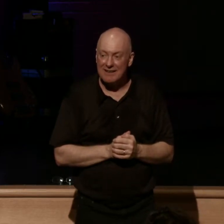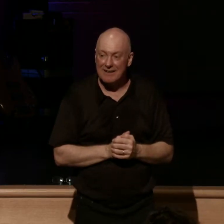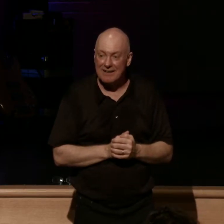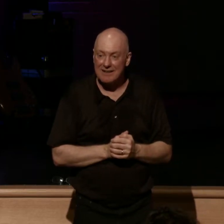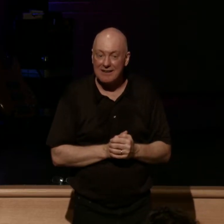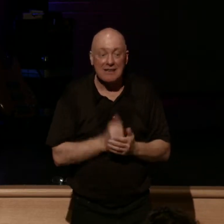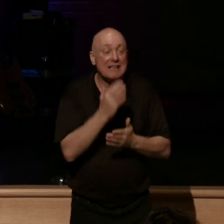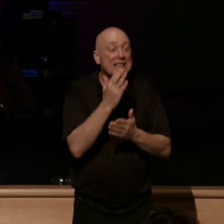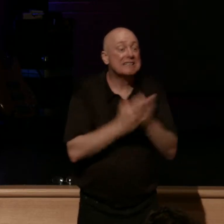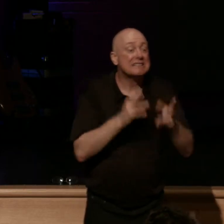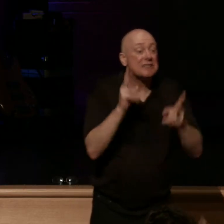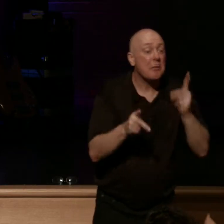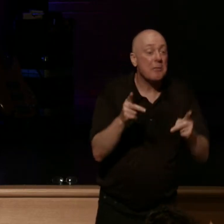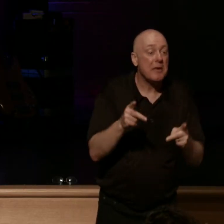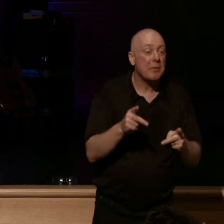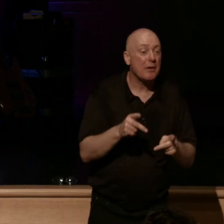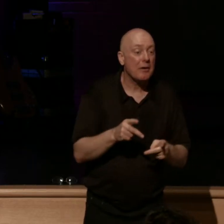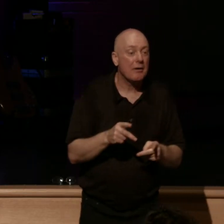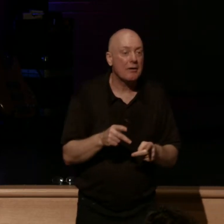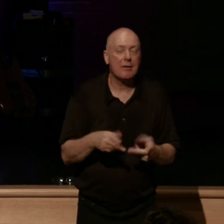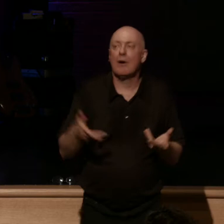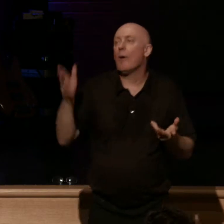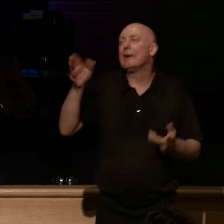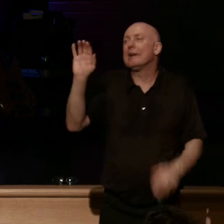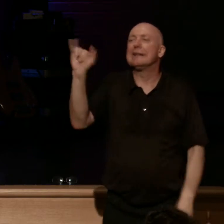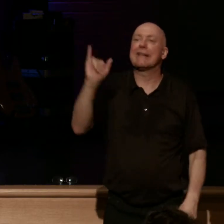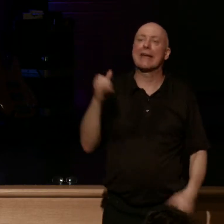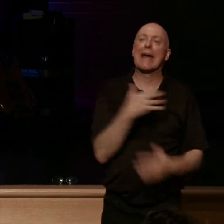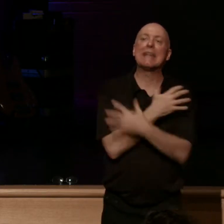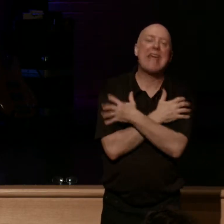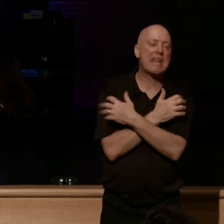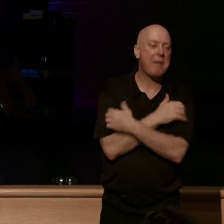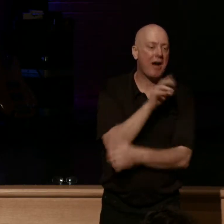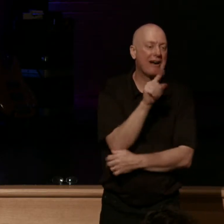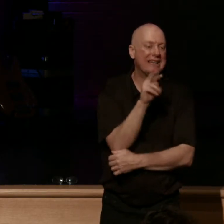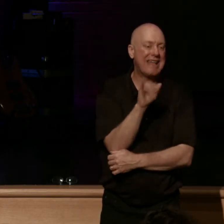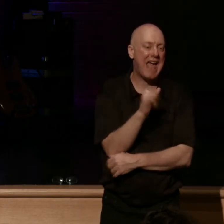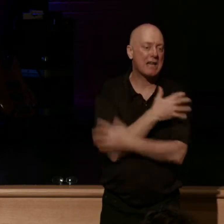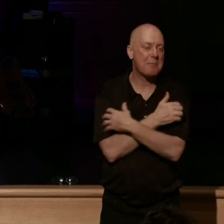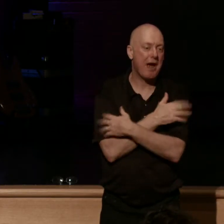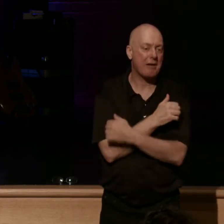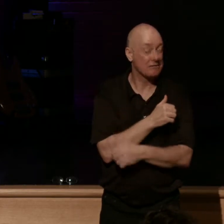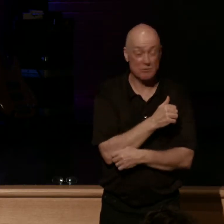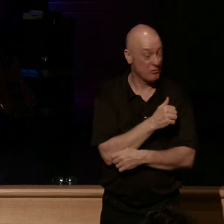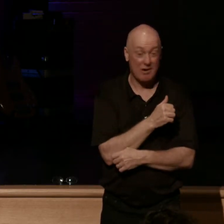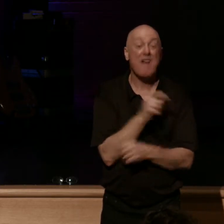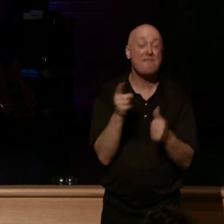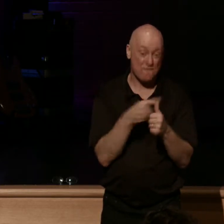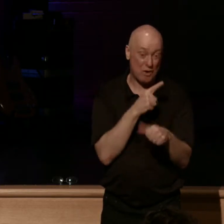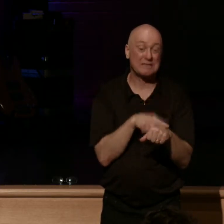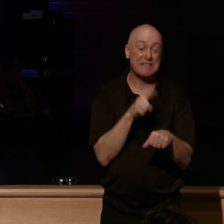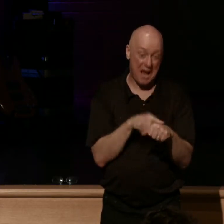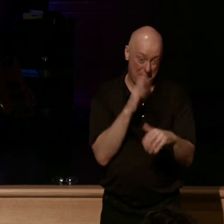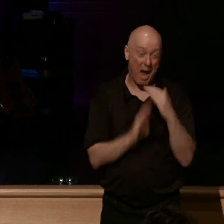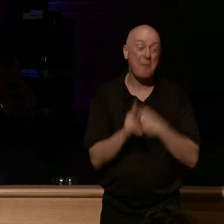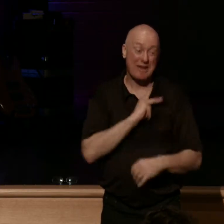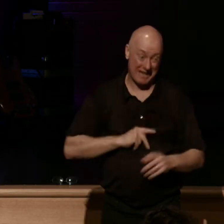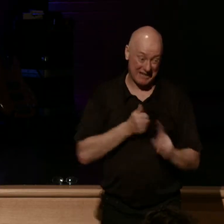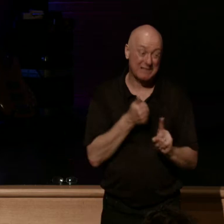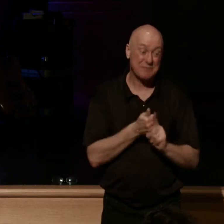You know, some people treat Jesus like he's some kind of fluffy little teddy bear. He came the first time as a humble